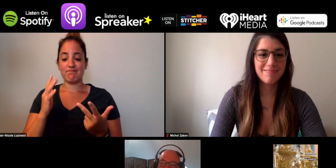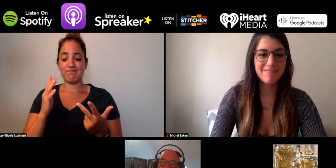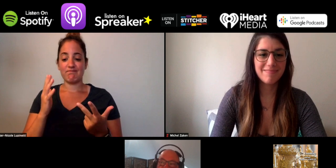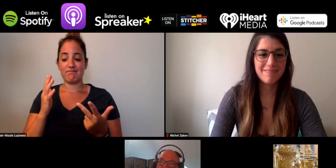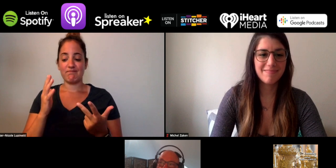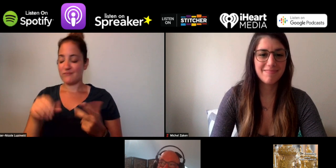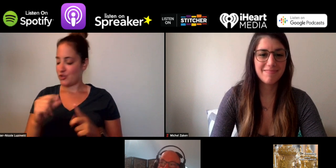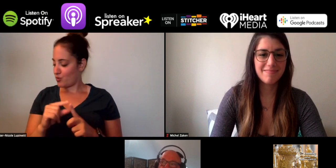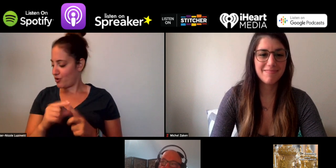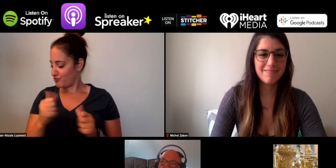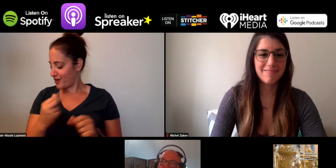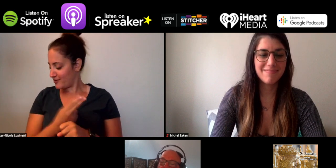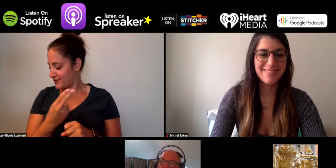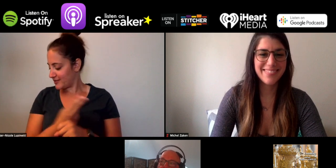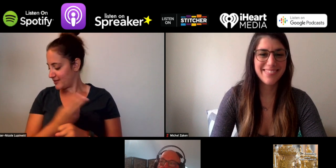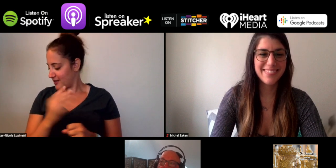what's the word I'm thinking of?